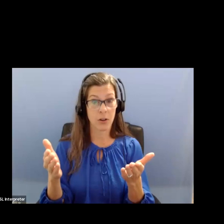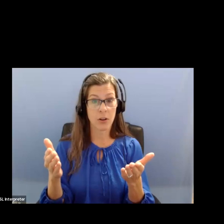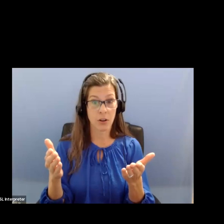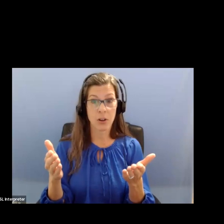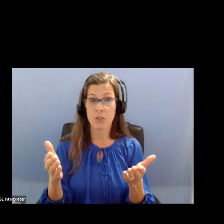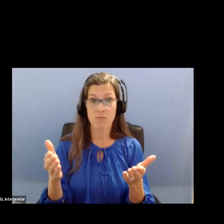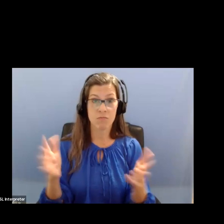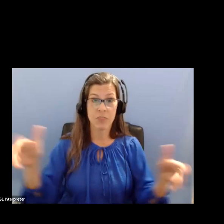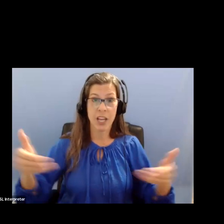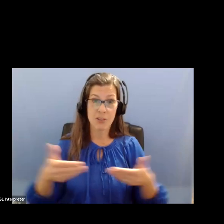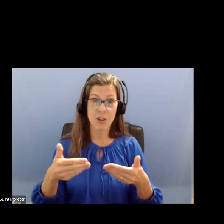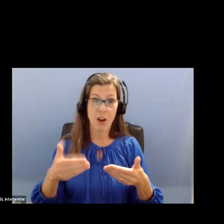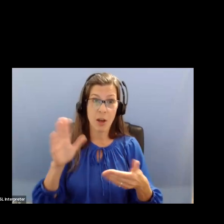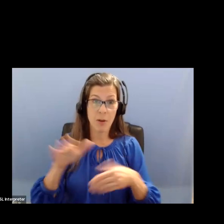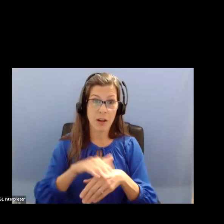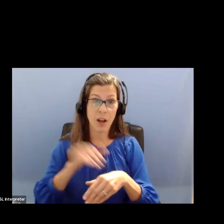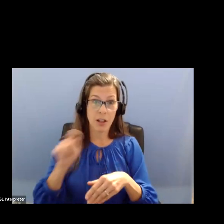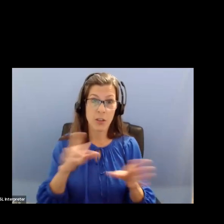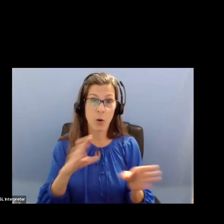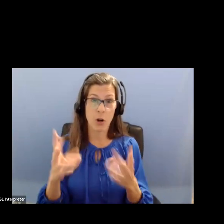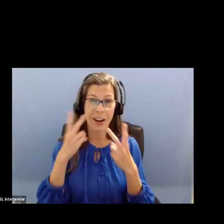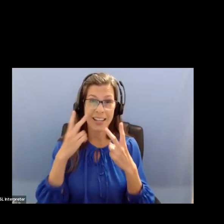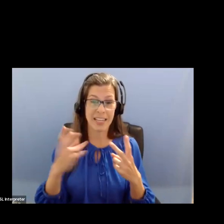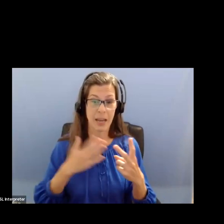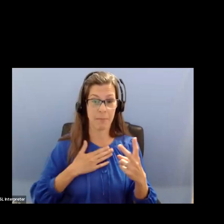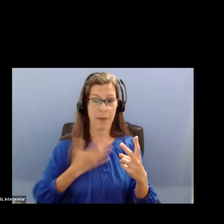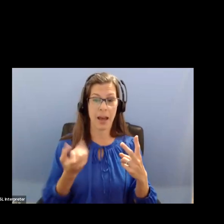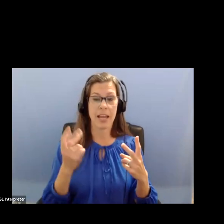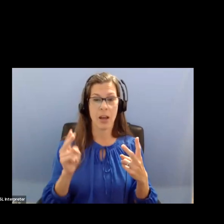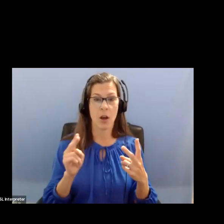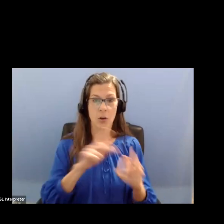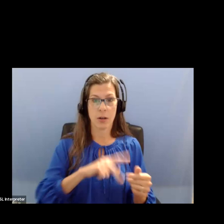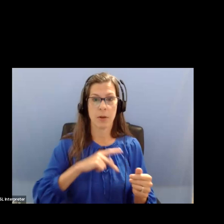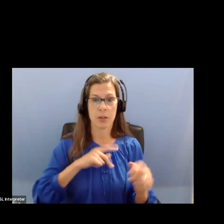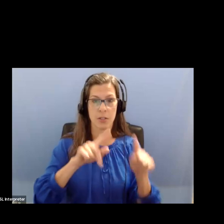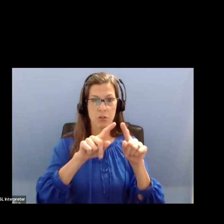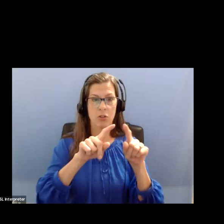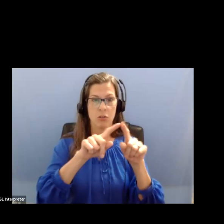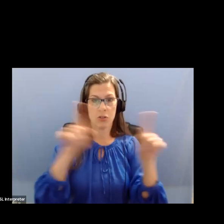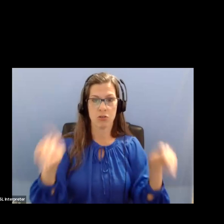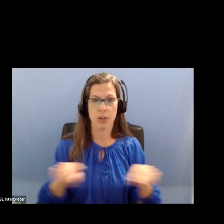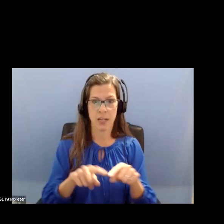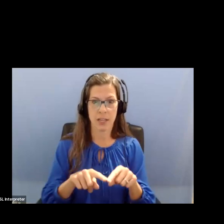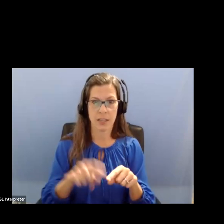their introductions, and I'm gonna call on you in the order I see on my screen. So let's start with Senator Dingra.